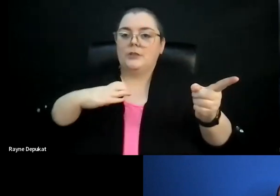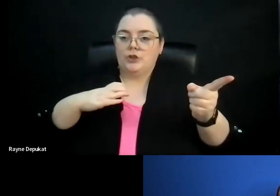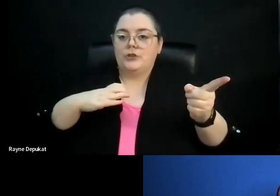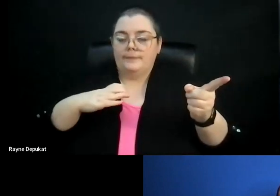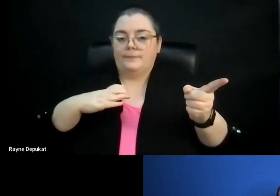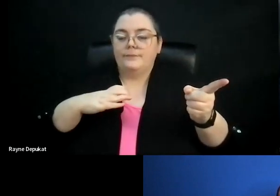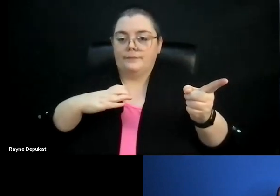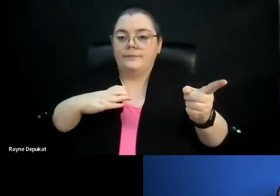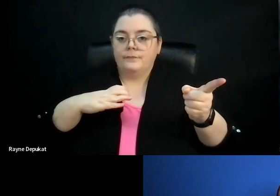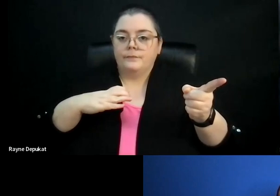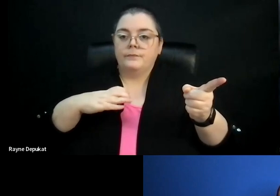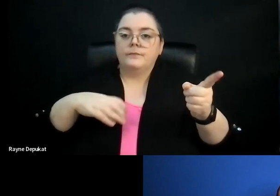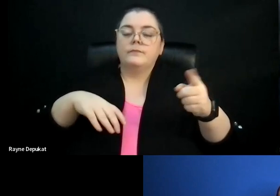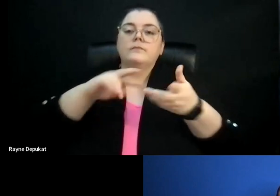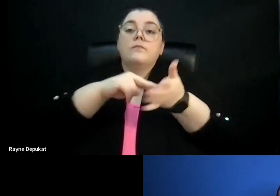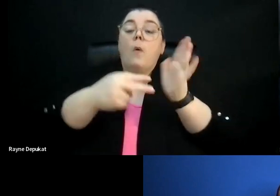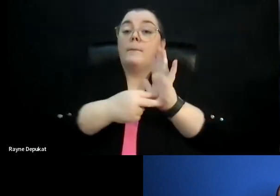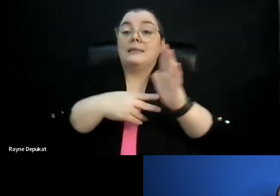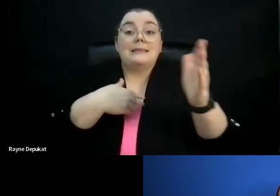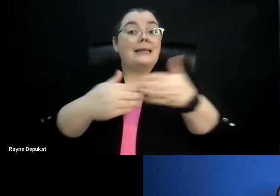public record with the commission.